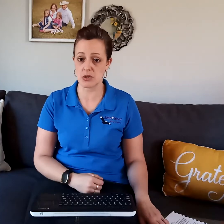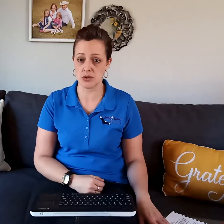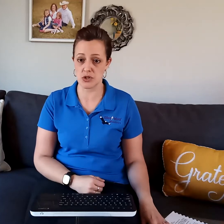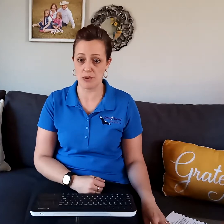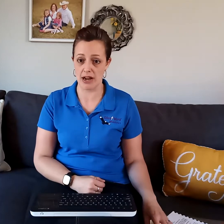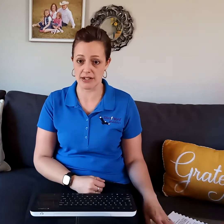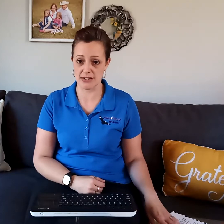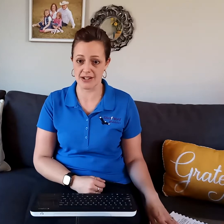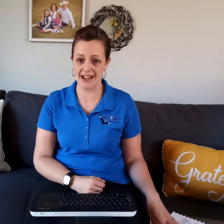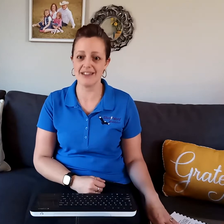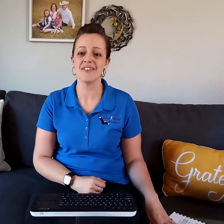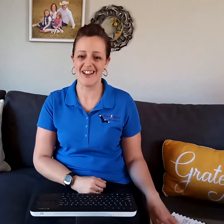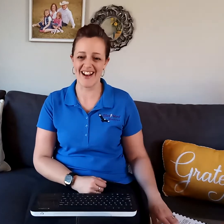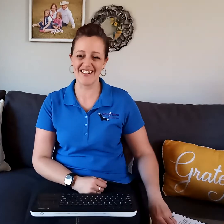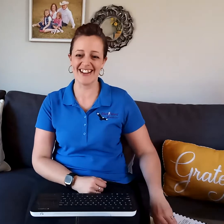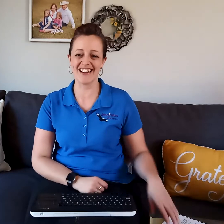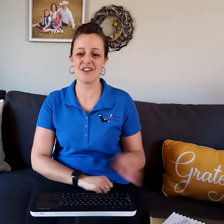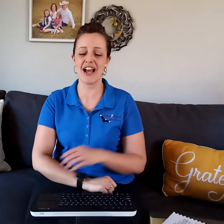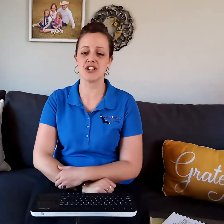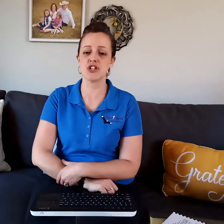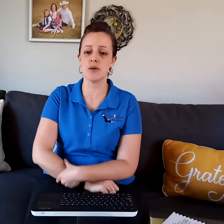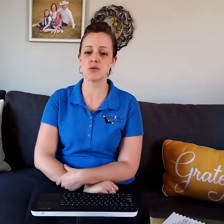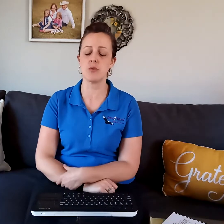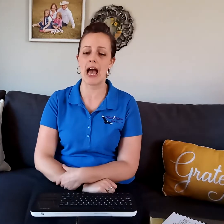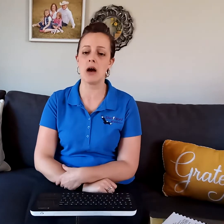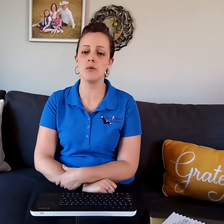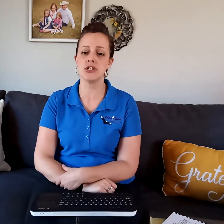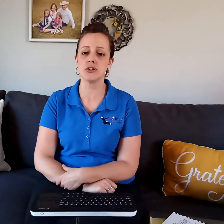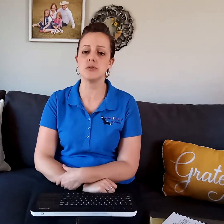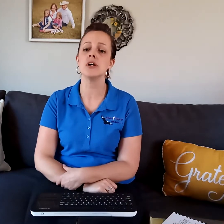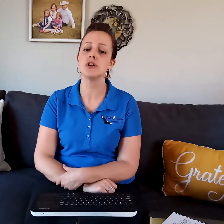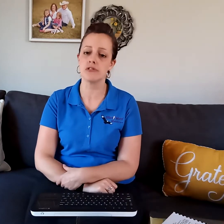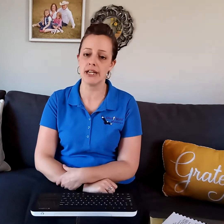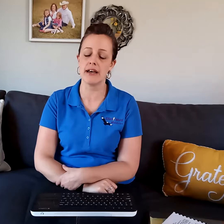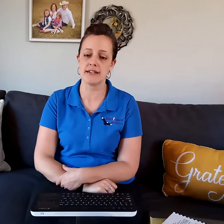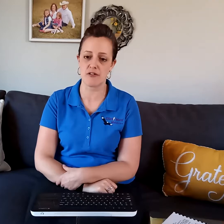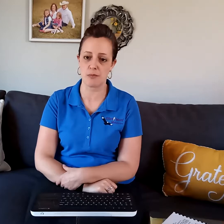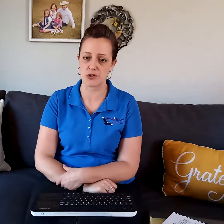you to practice, okay? All right, go ahead. Show us, how would you greet a deaf person?